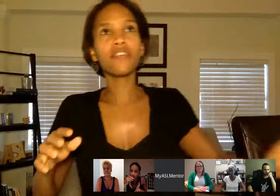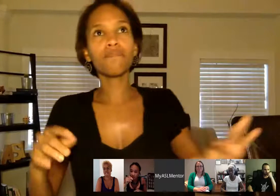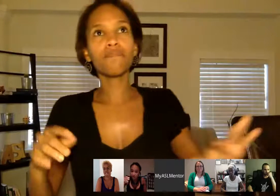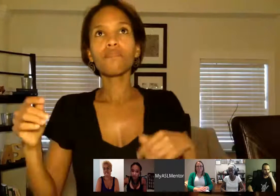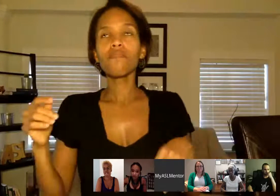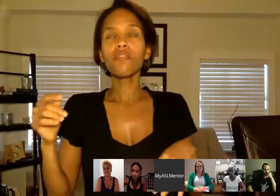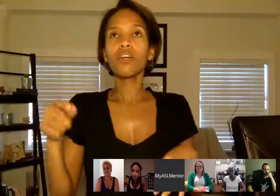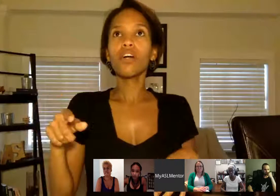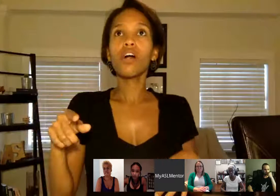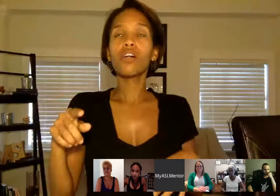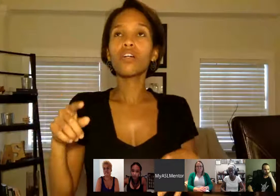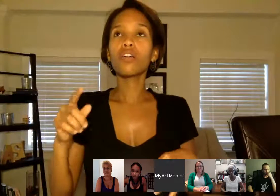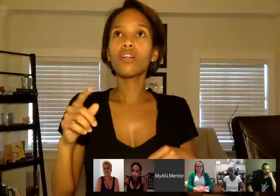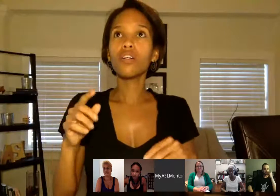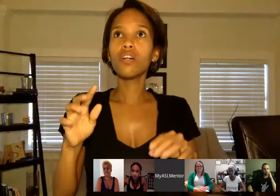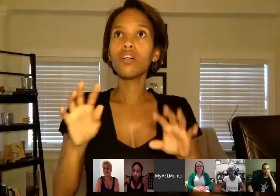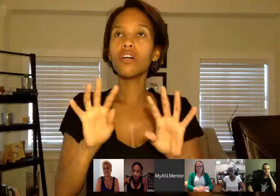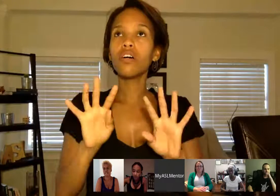Thinking.